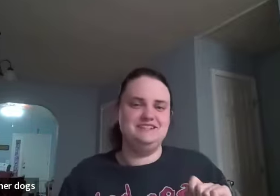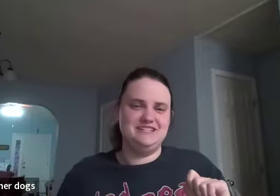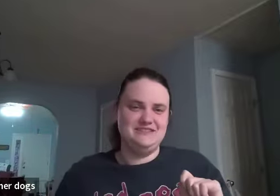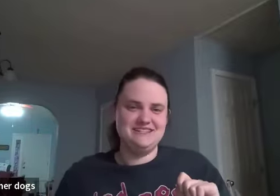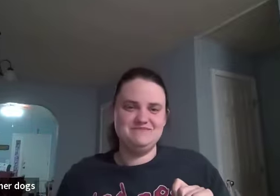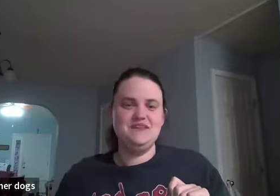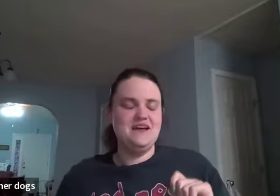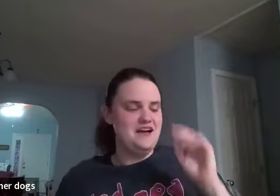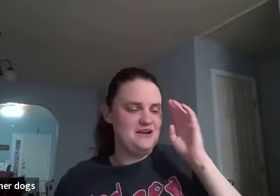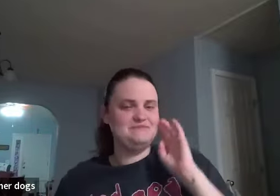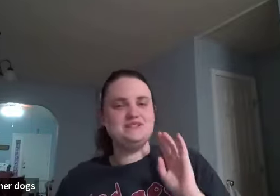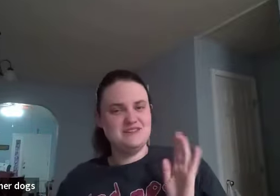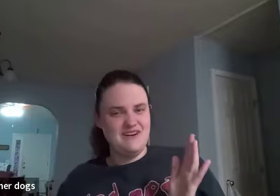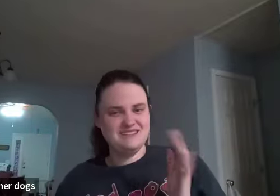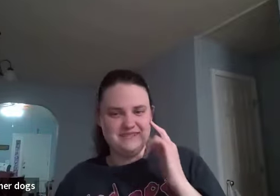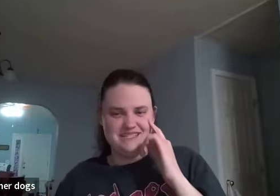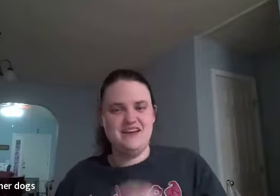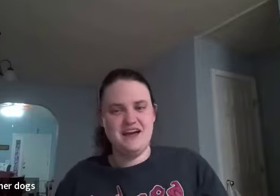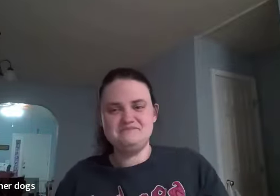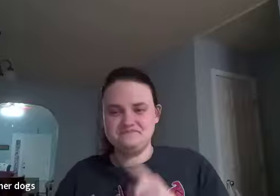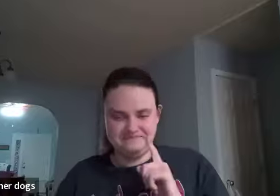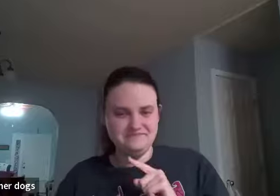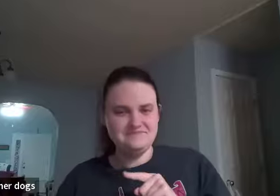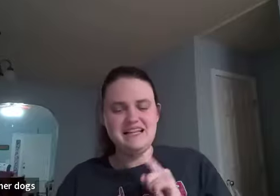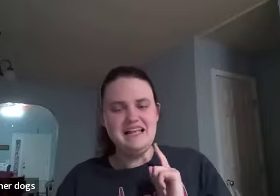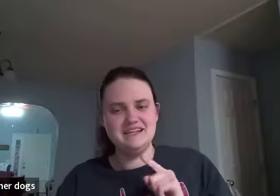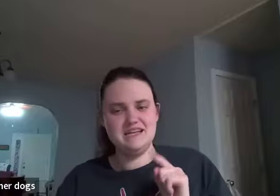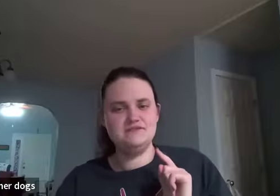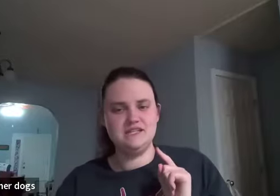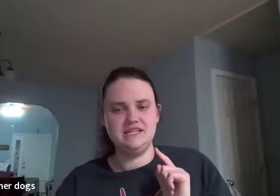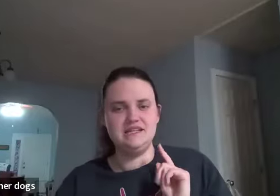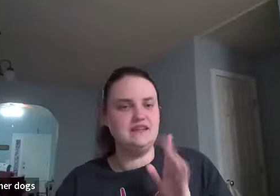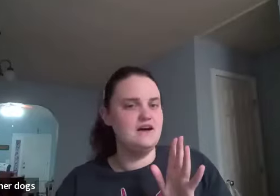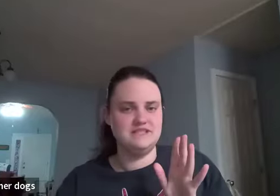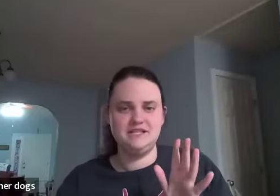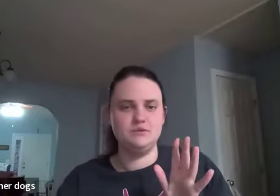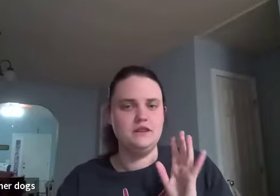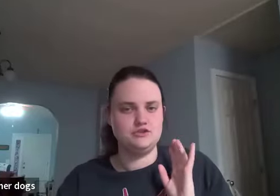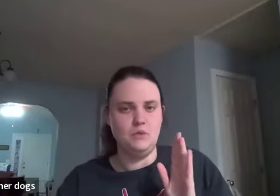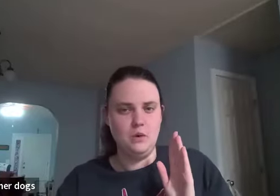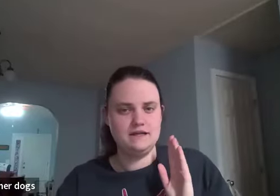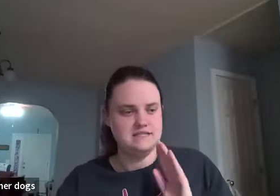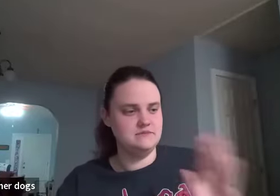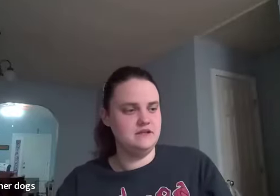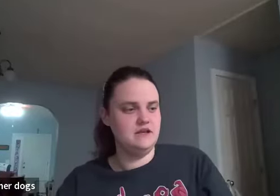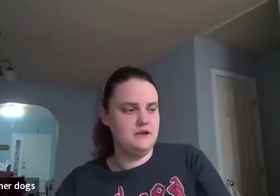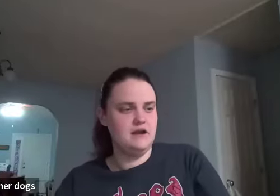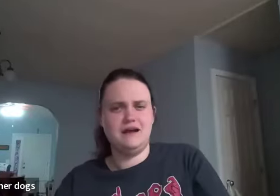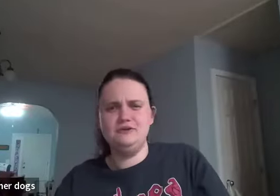continue to do this. So it's awesome to see that. And I definitely love to hear when there's more accessibility coming out. I